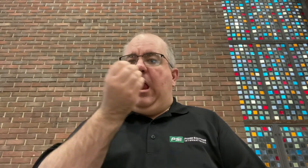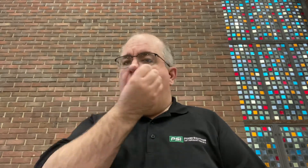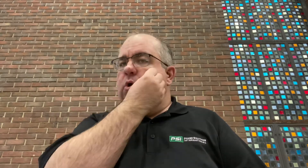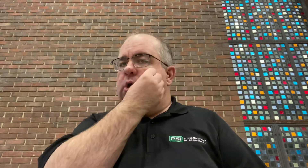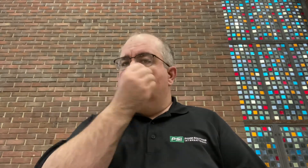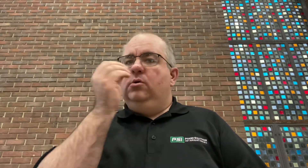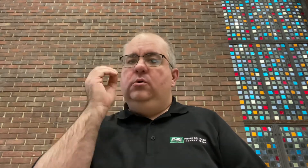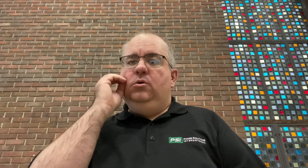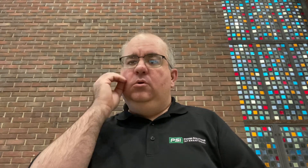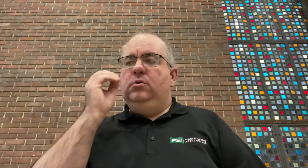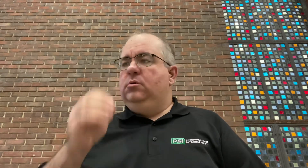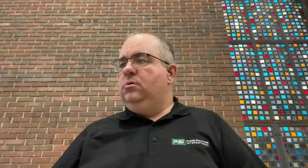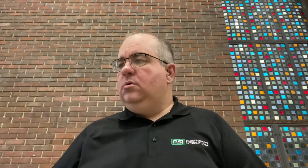Flower.